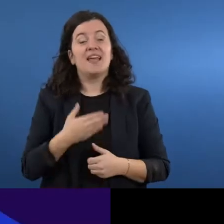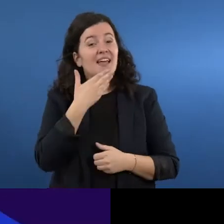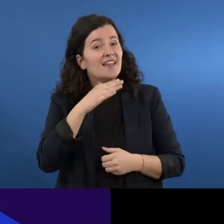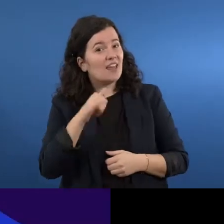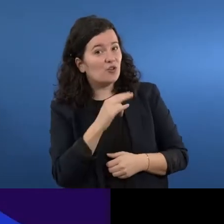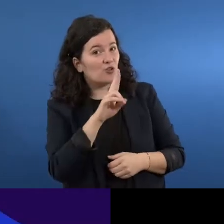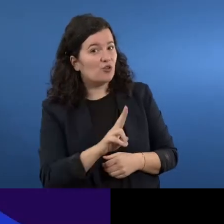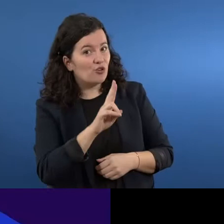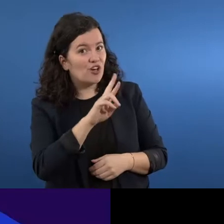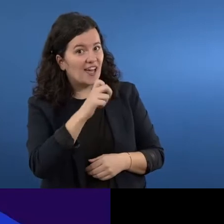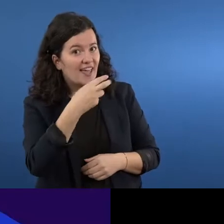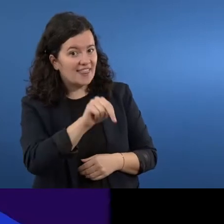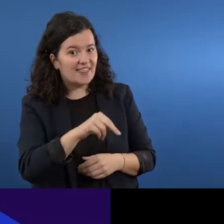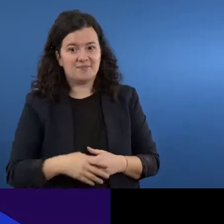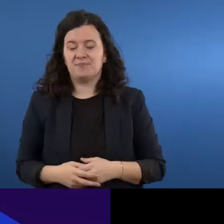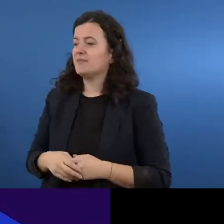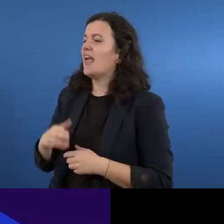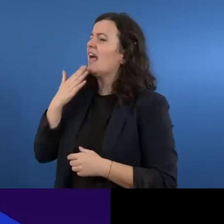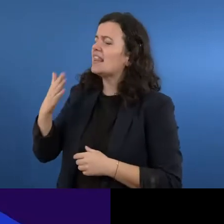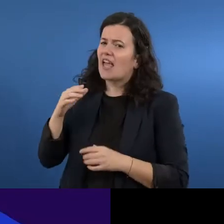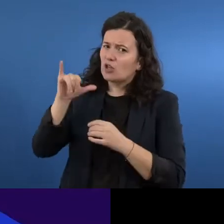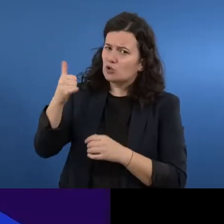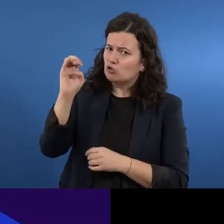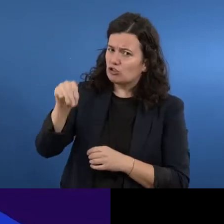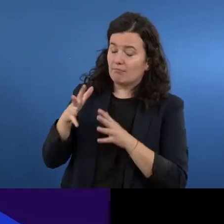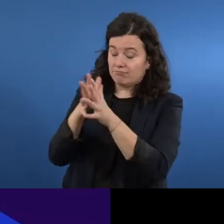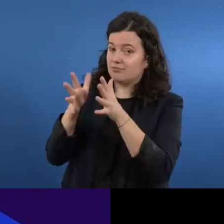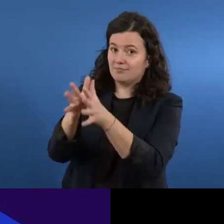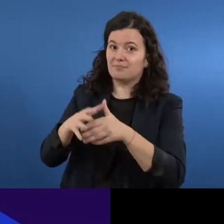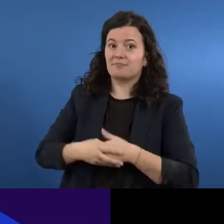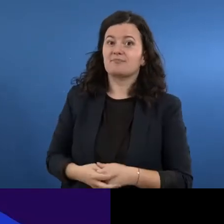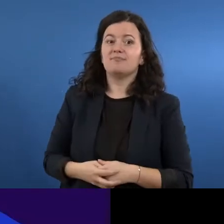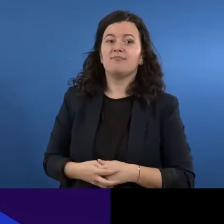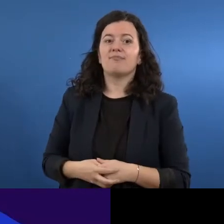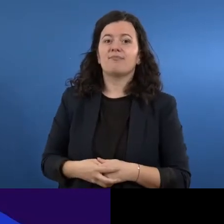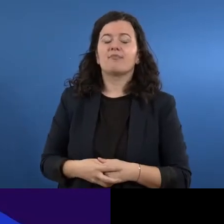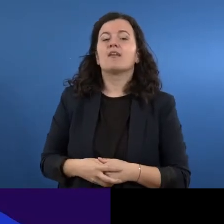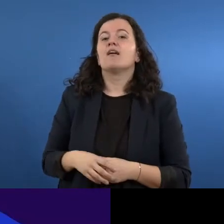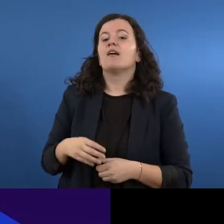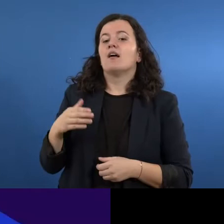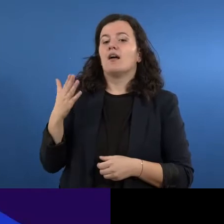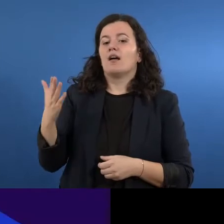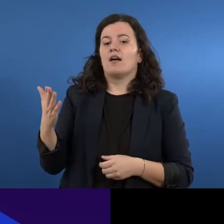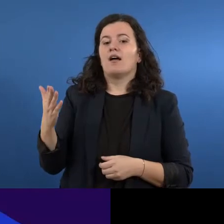Yeah, thanks a lot, Jim. Just a few points. I think you made just as a reminder to all of us.